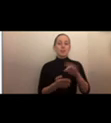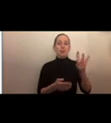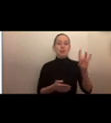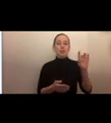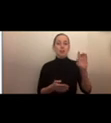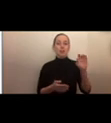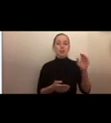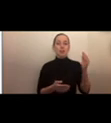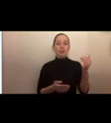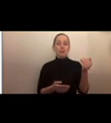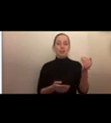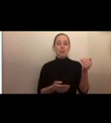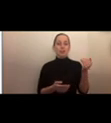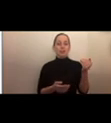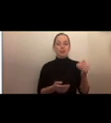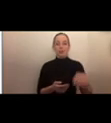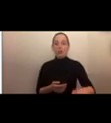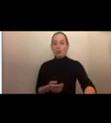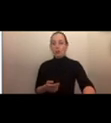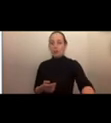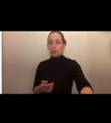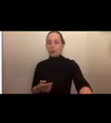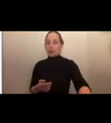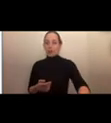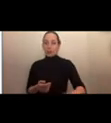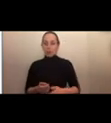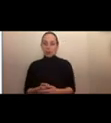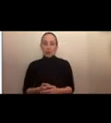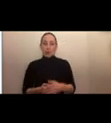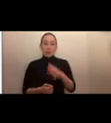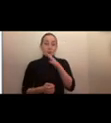42,815 who took the survey had reported the same.